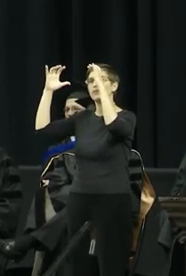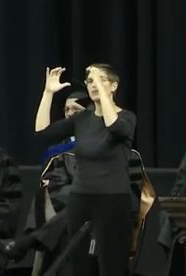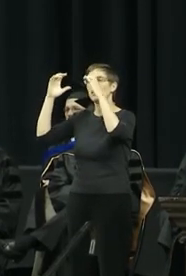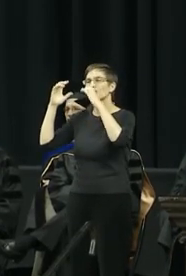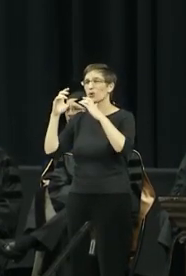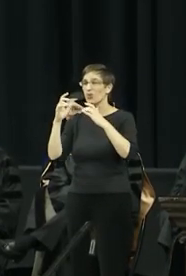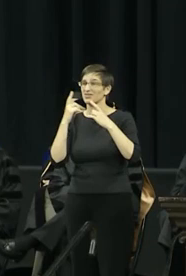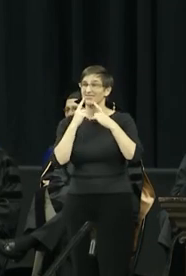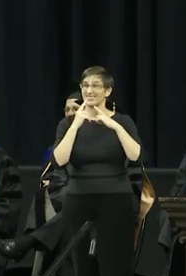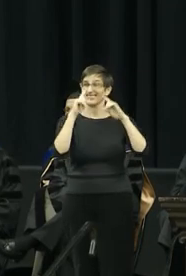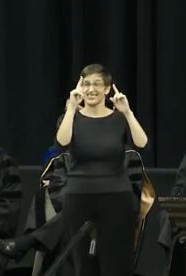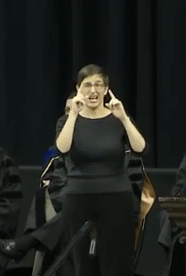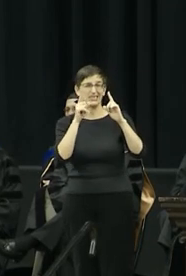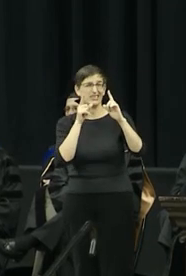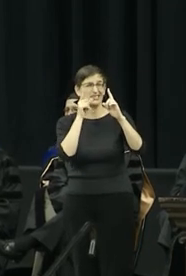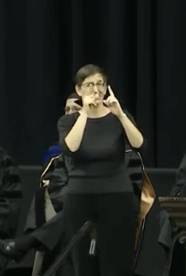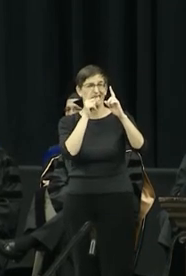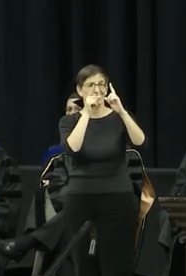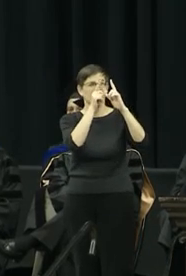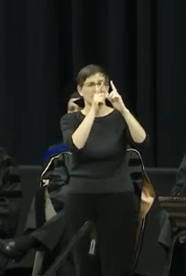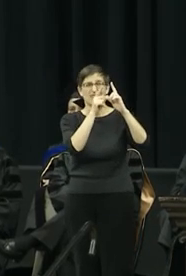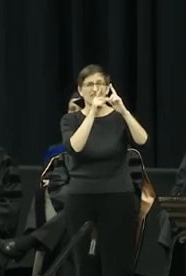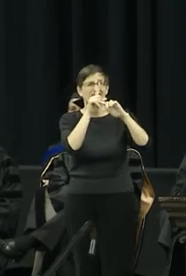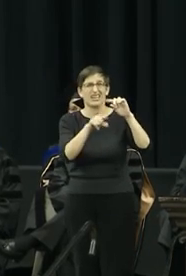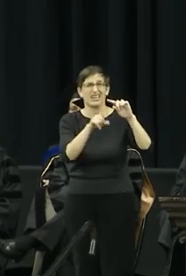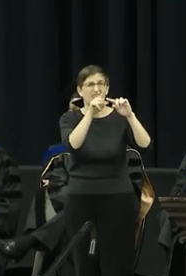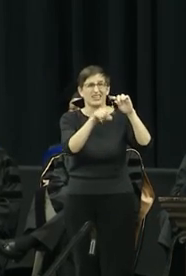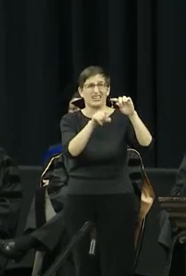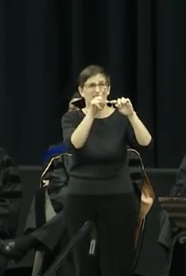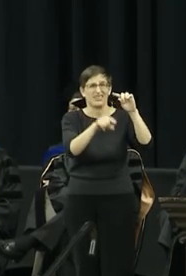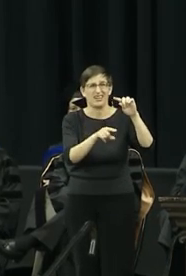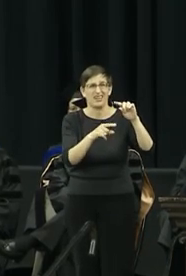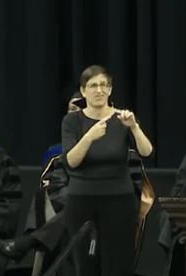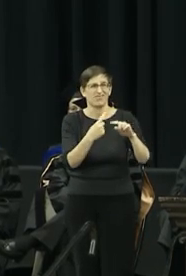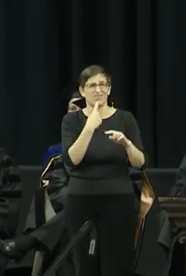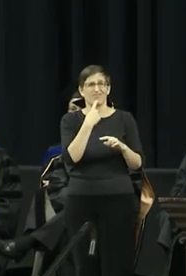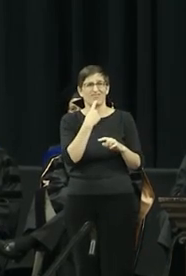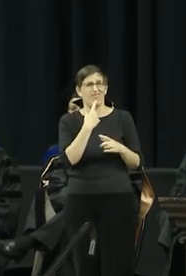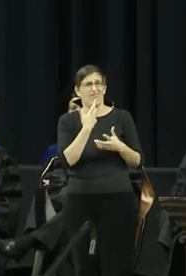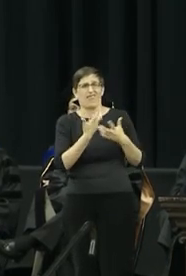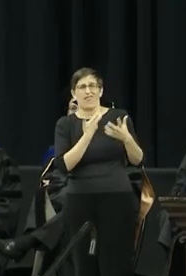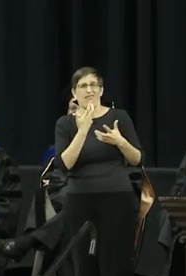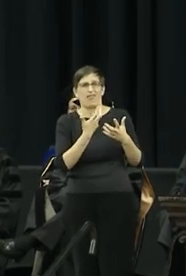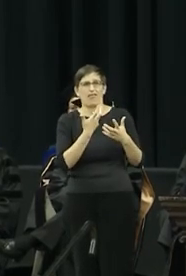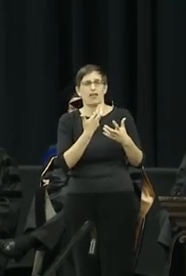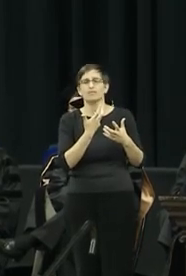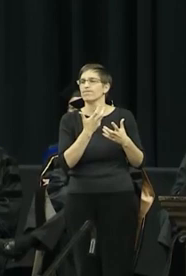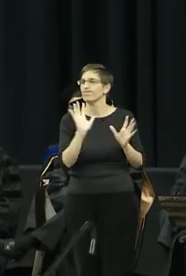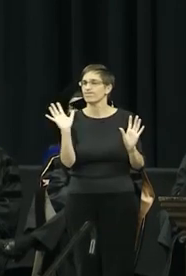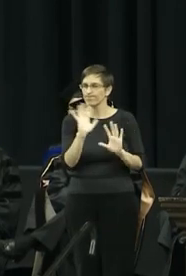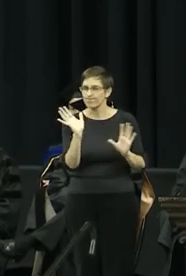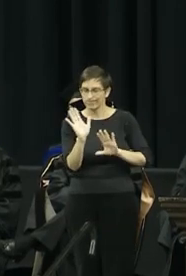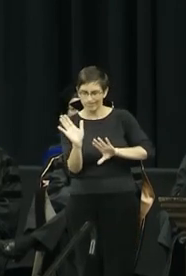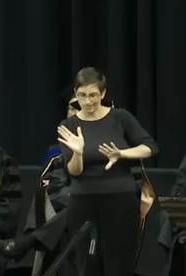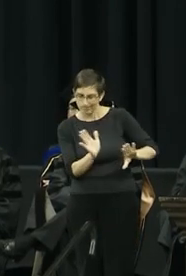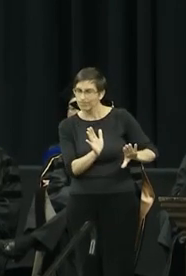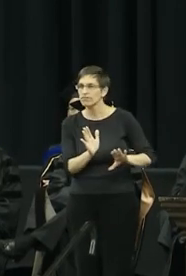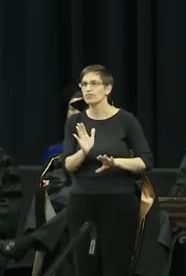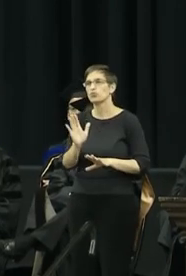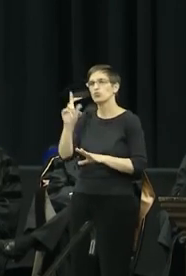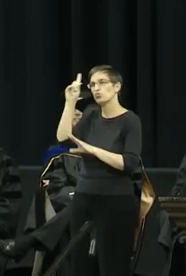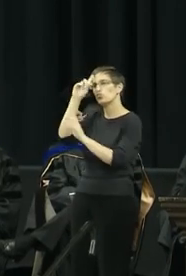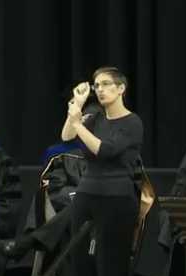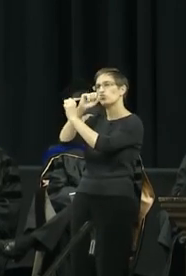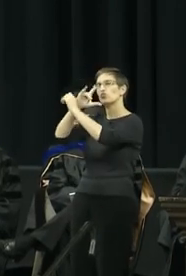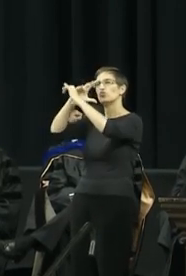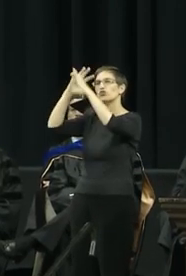towards success, instead of feeling like a failure, of feeling disappointed or inadequate, I encourage you to carry this word